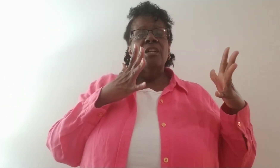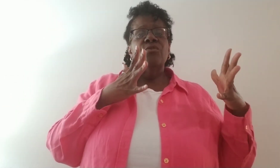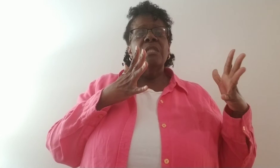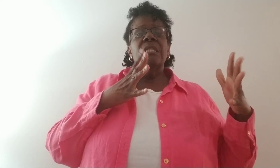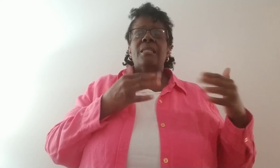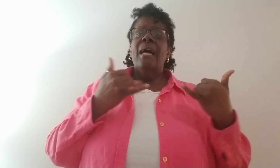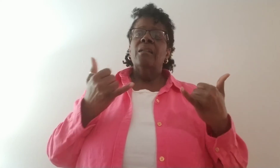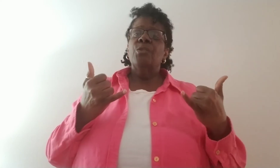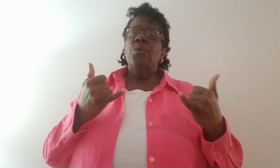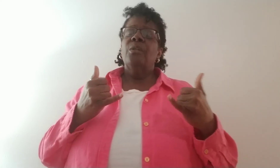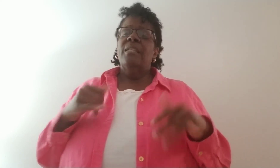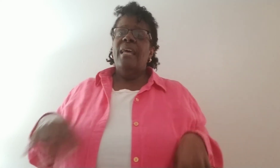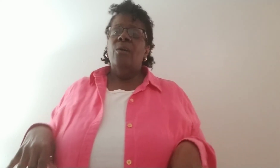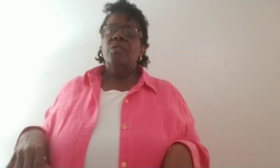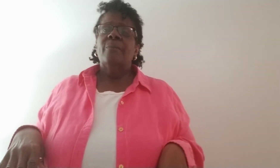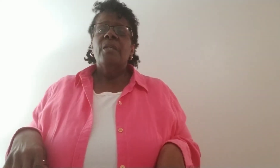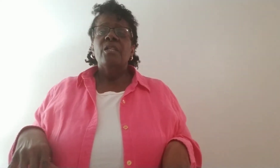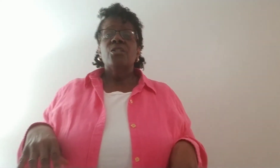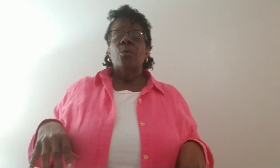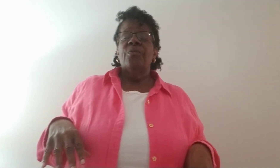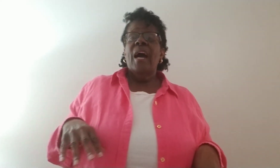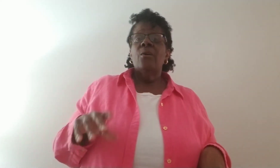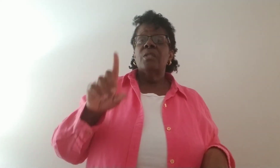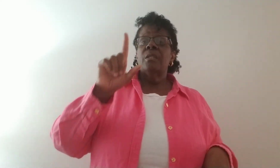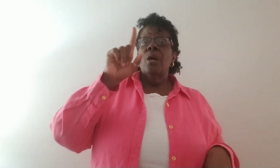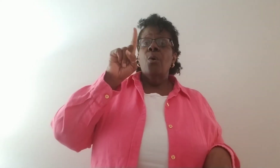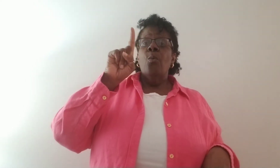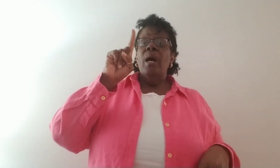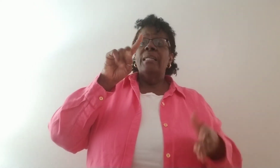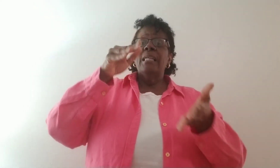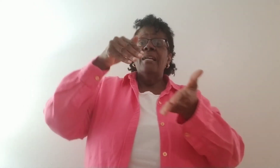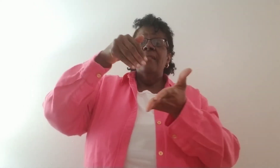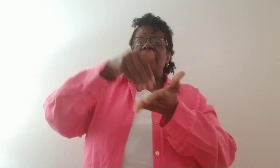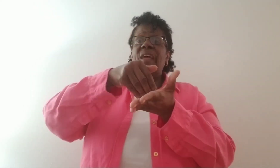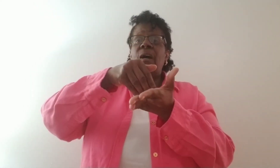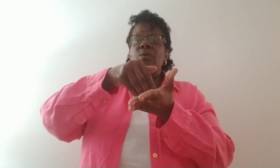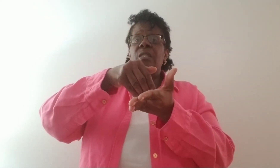hundreds, now let's work on the thousand. So thousand, 1,000,